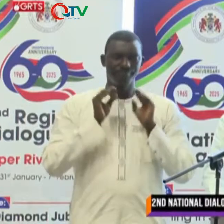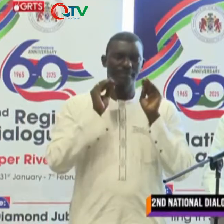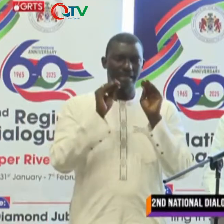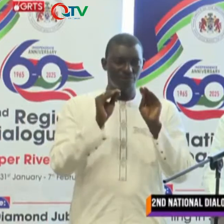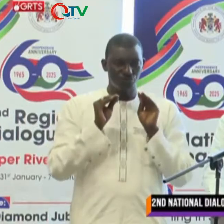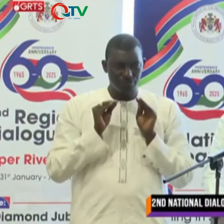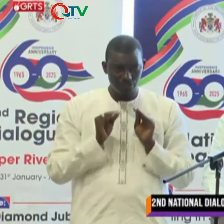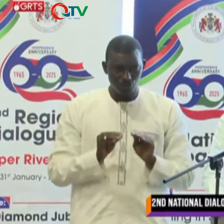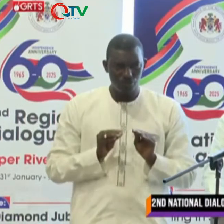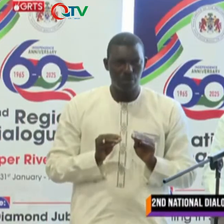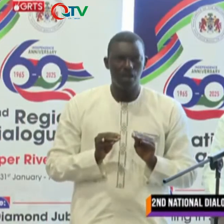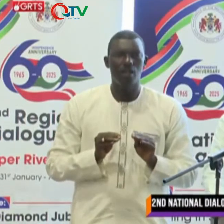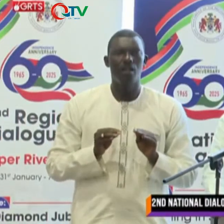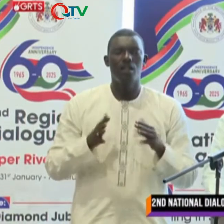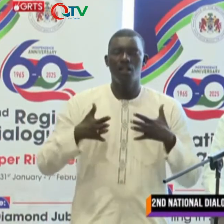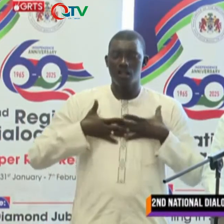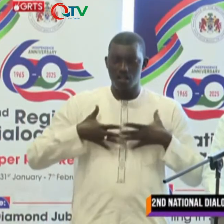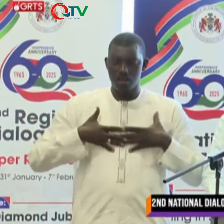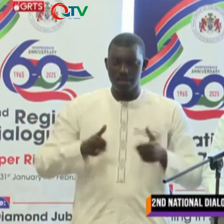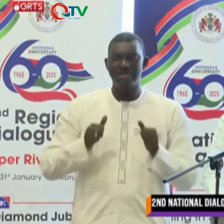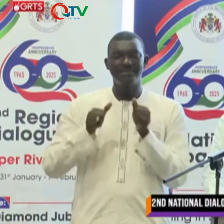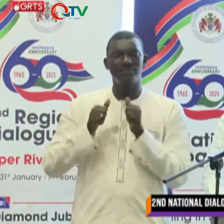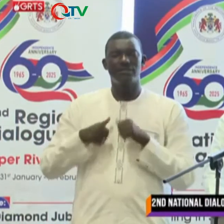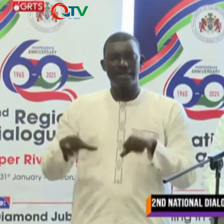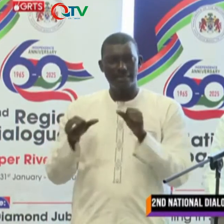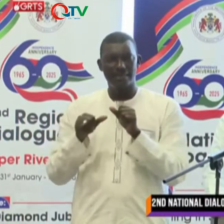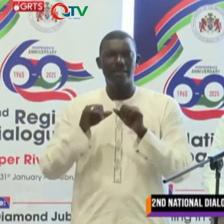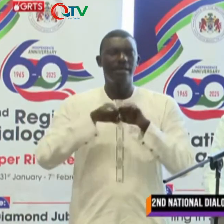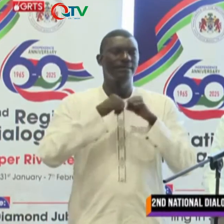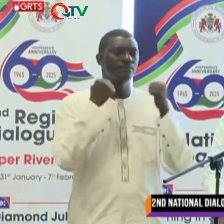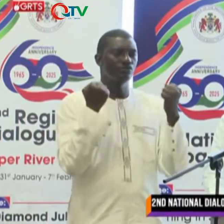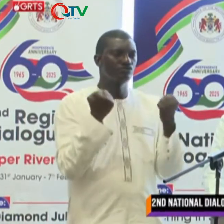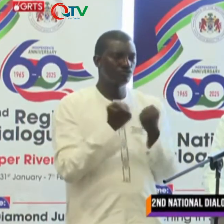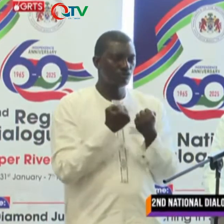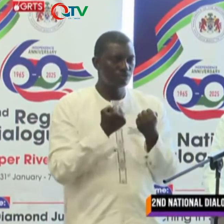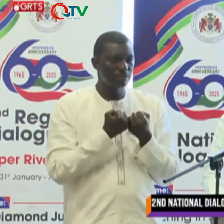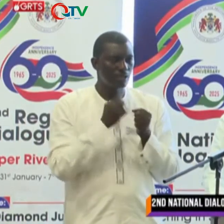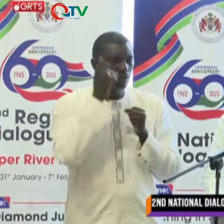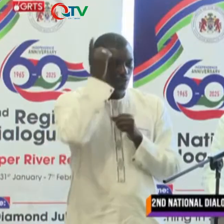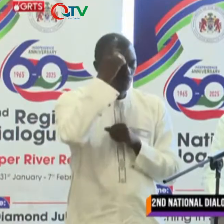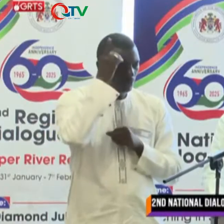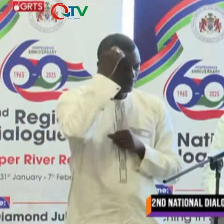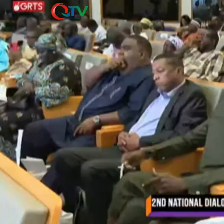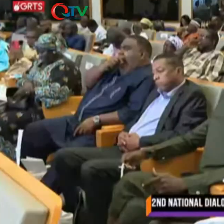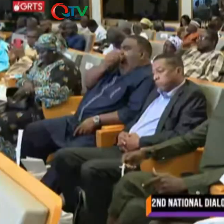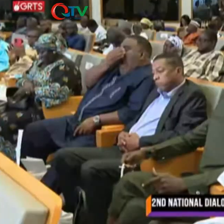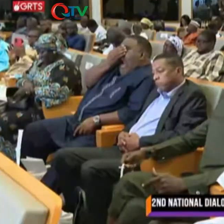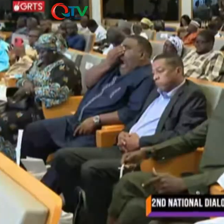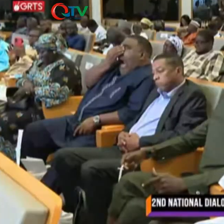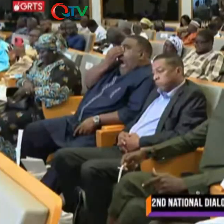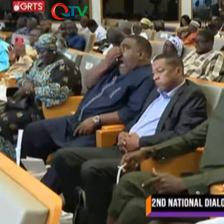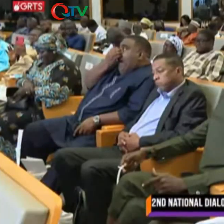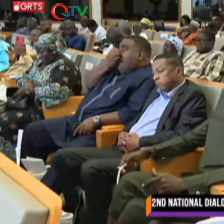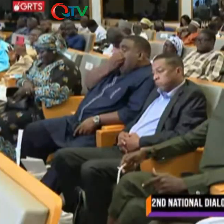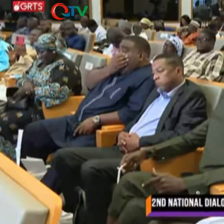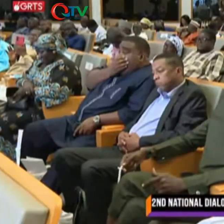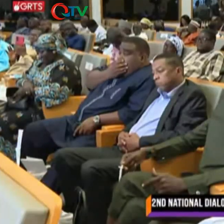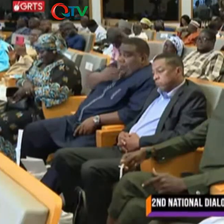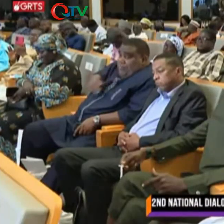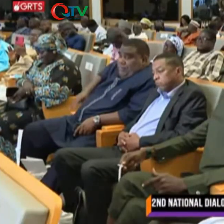educational, health-related, social, political, economic, or